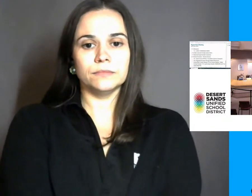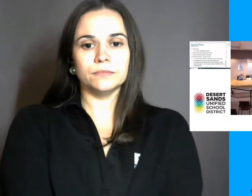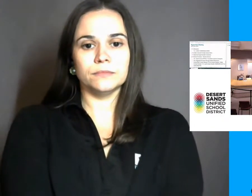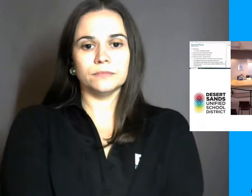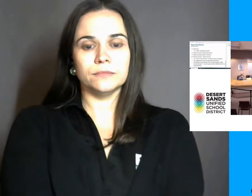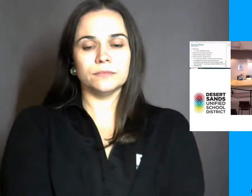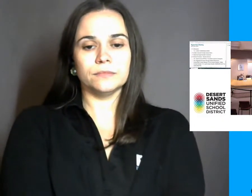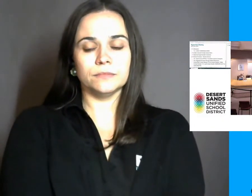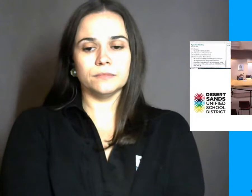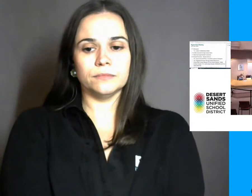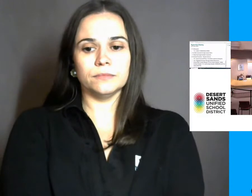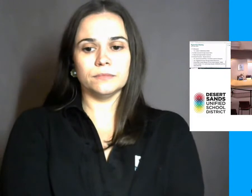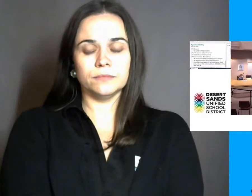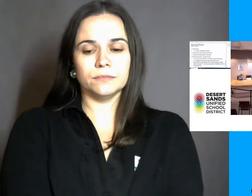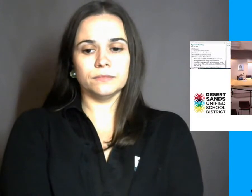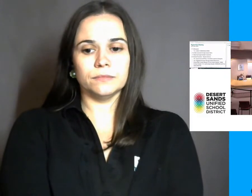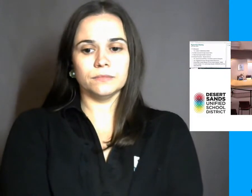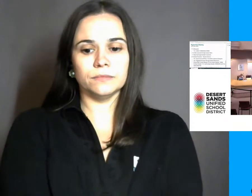Okay,